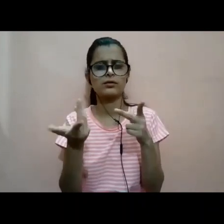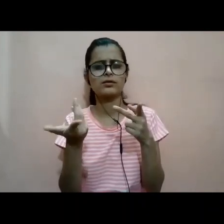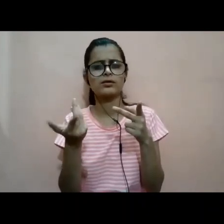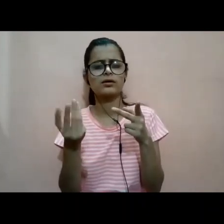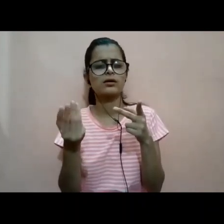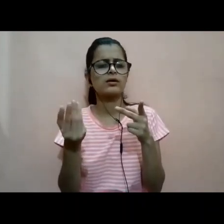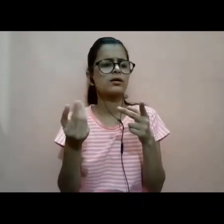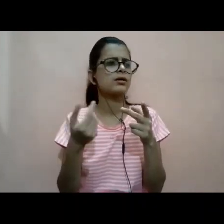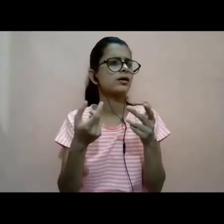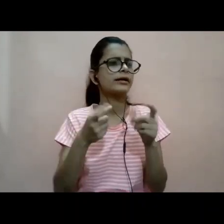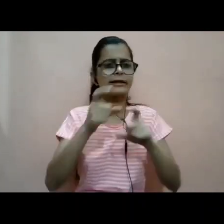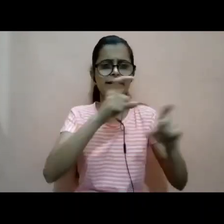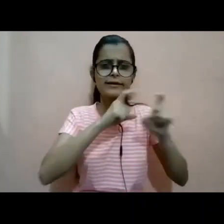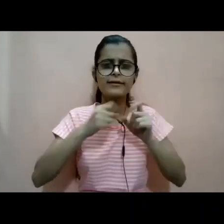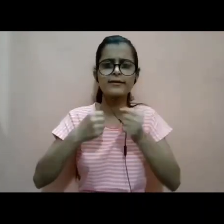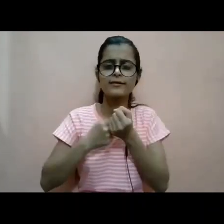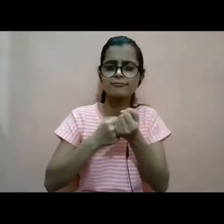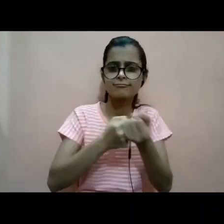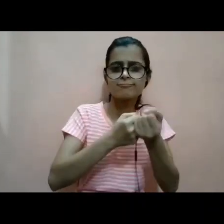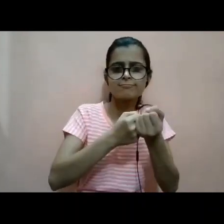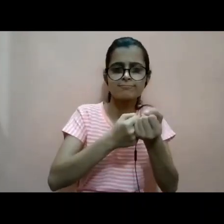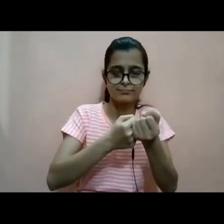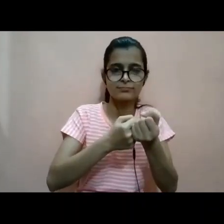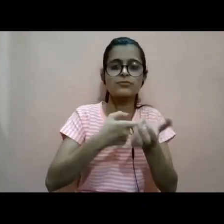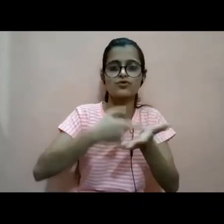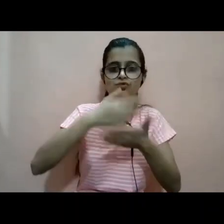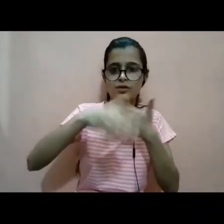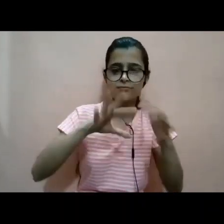so yes, it is